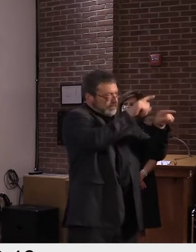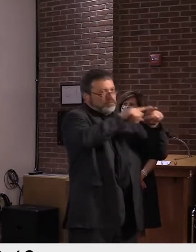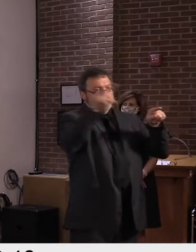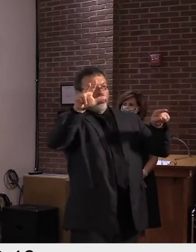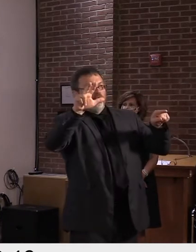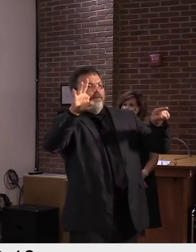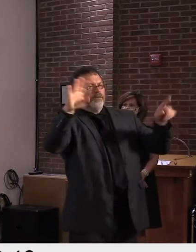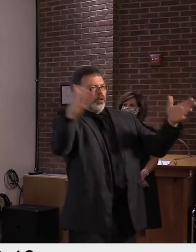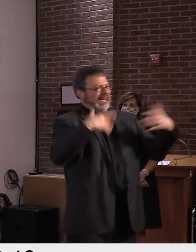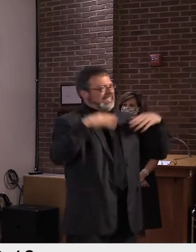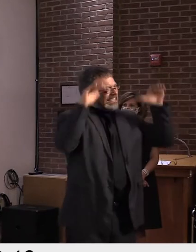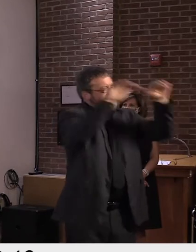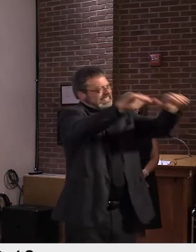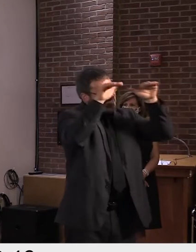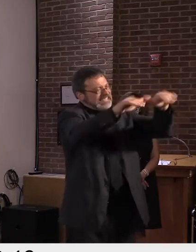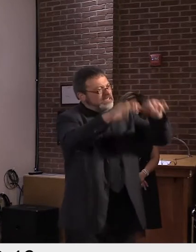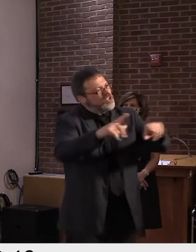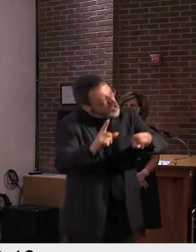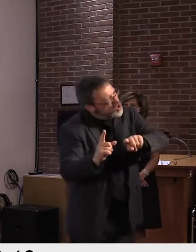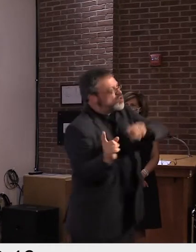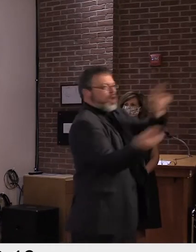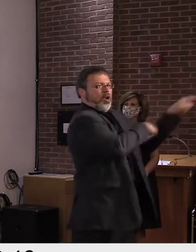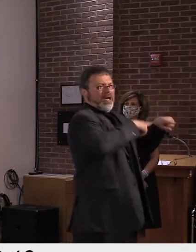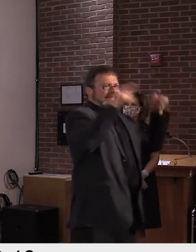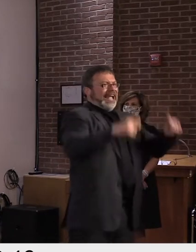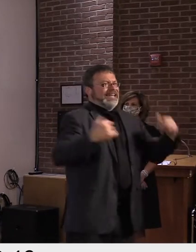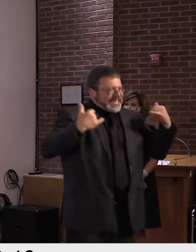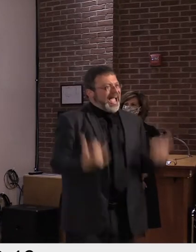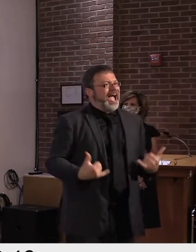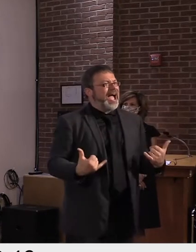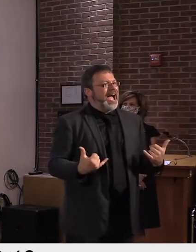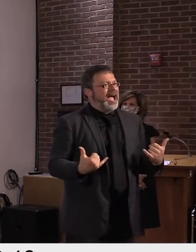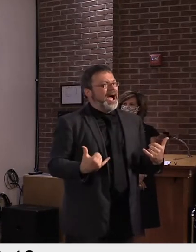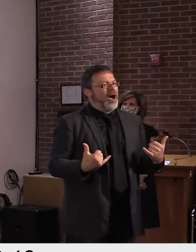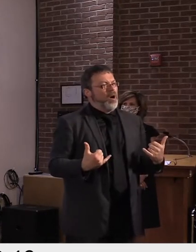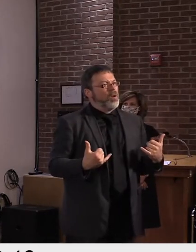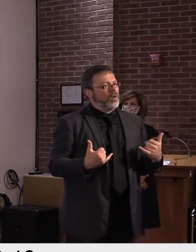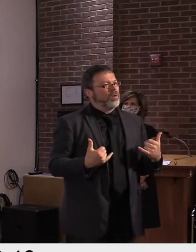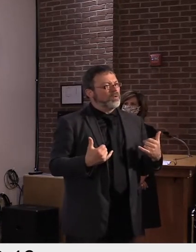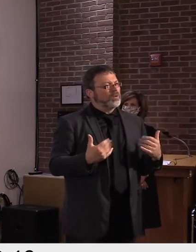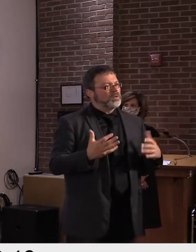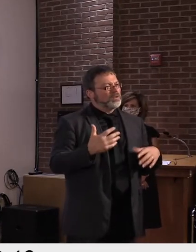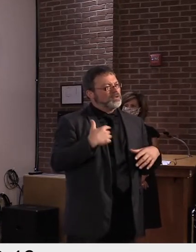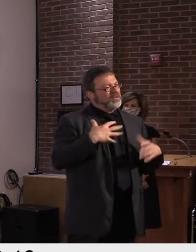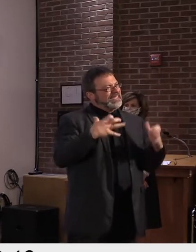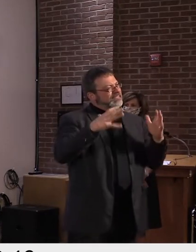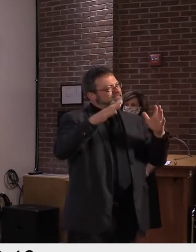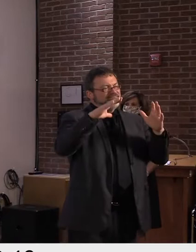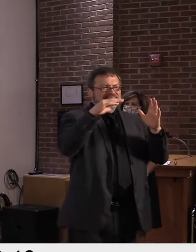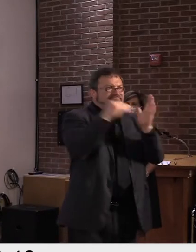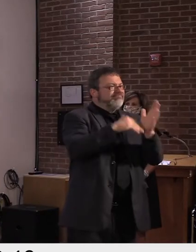said in the past is that mild illness means no hospitalization, no complications, certainly no